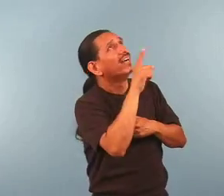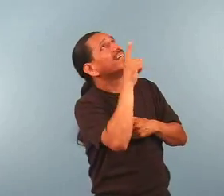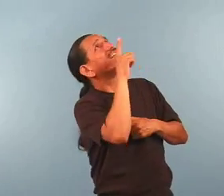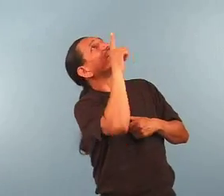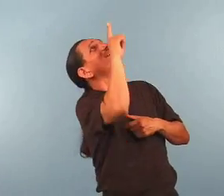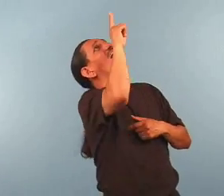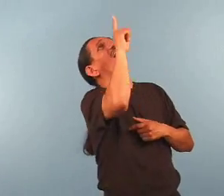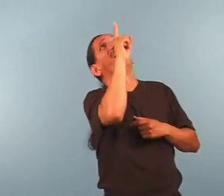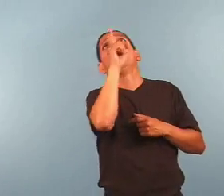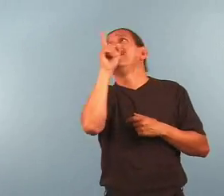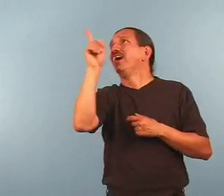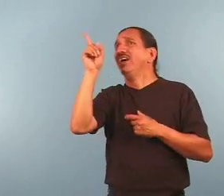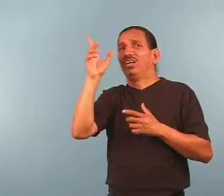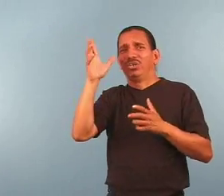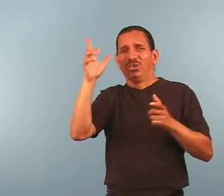5